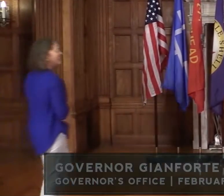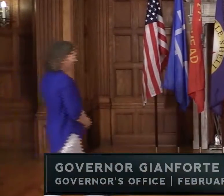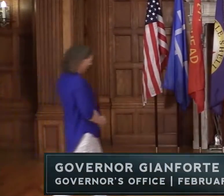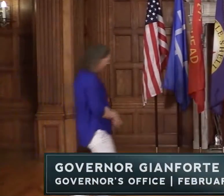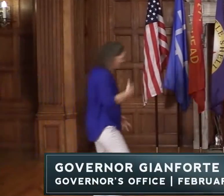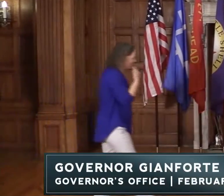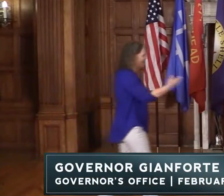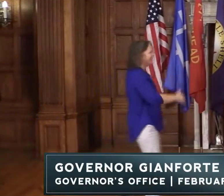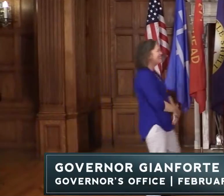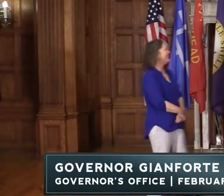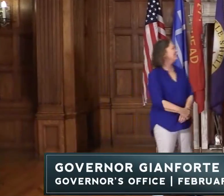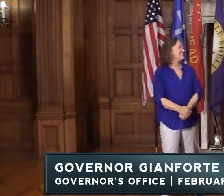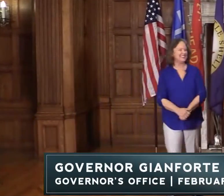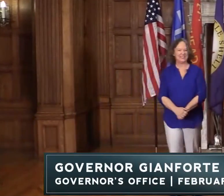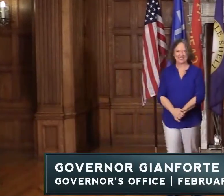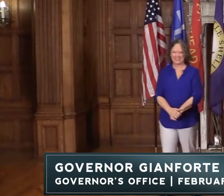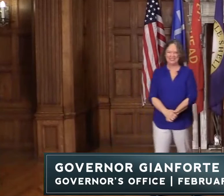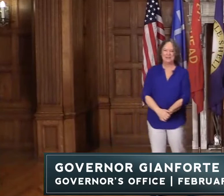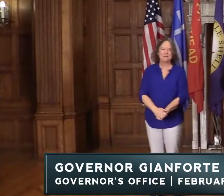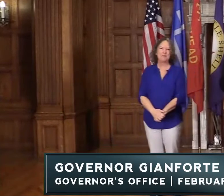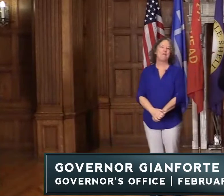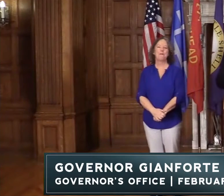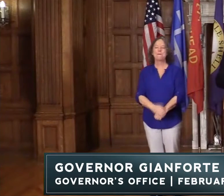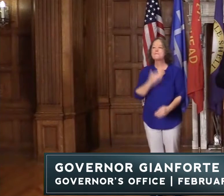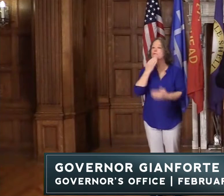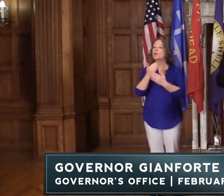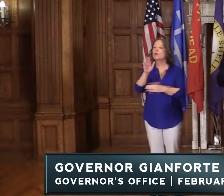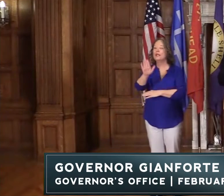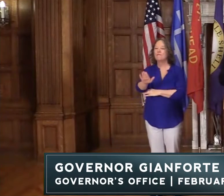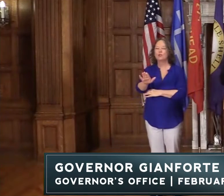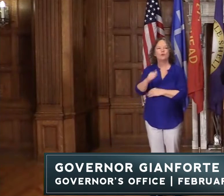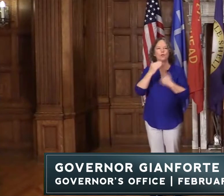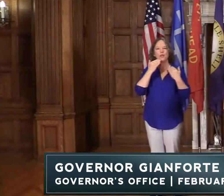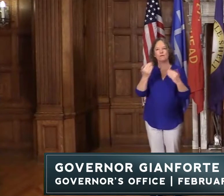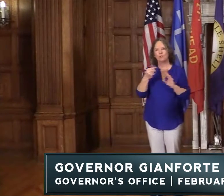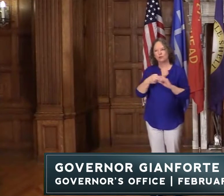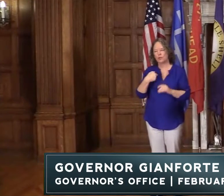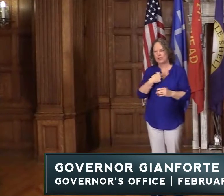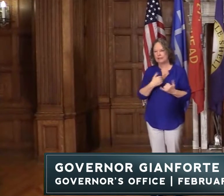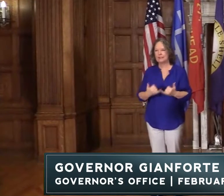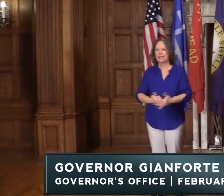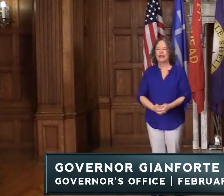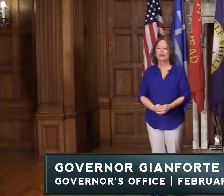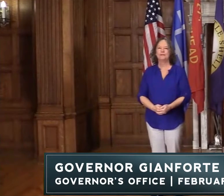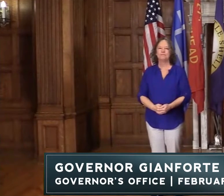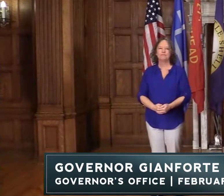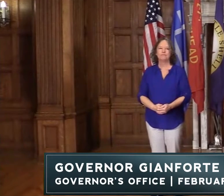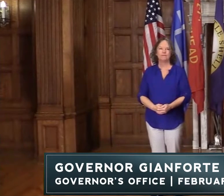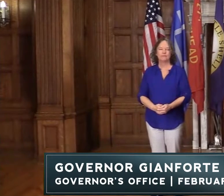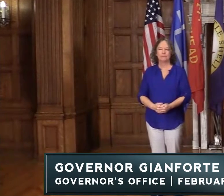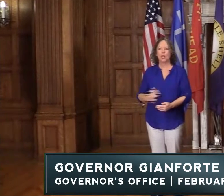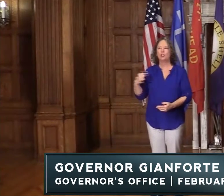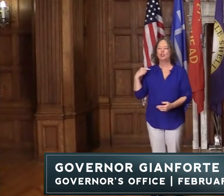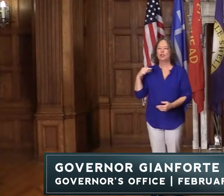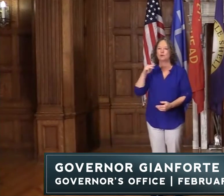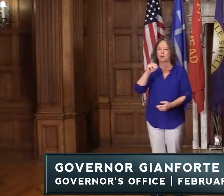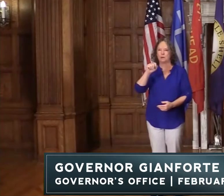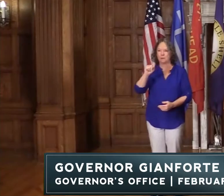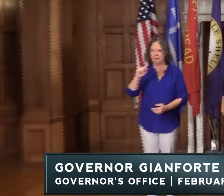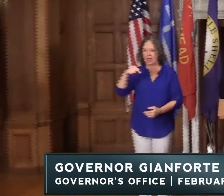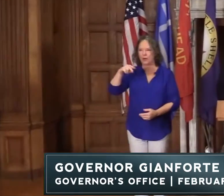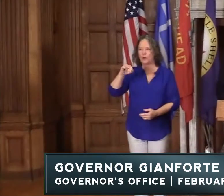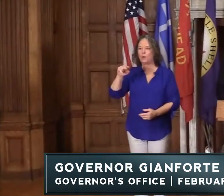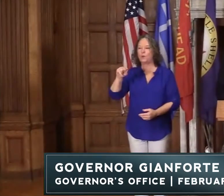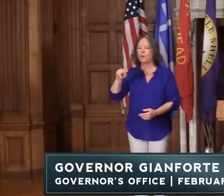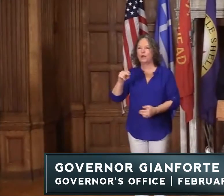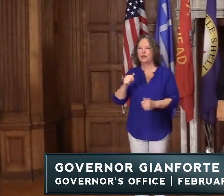Welcome, Vicki. Thank you, sir. Nice to see you. Yeah, good afternoon, and thank you for joining us today. General Matt Quinn, Executive Director of